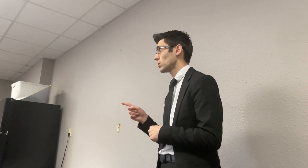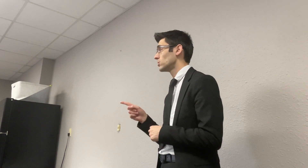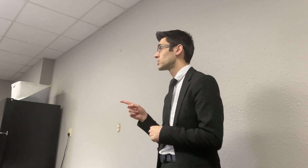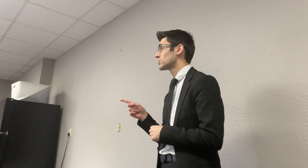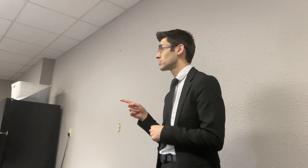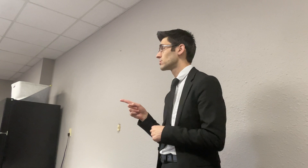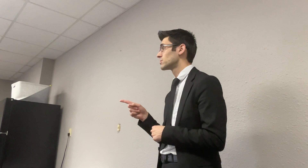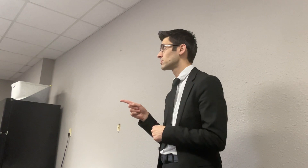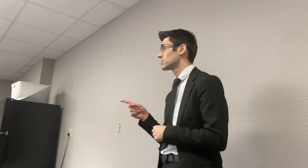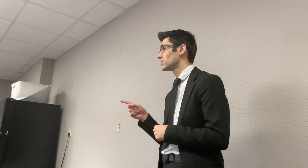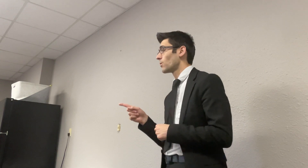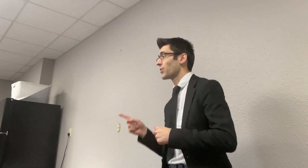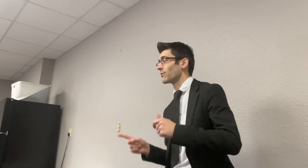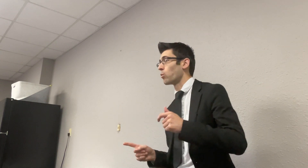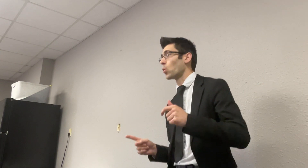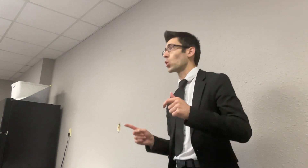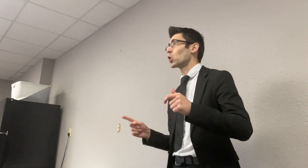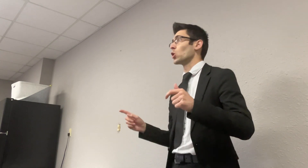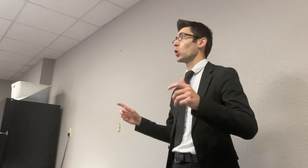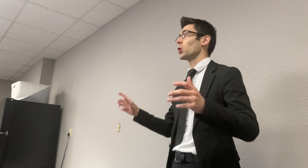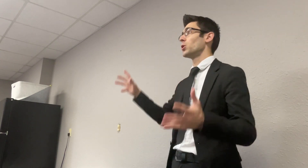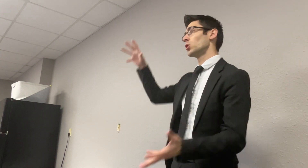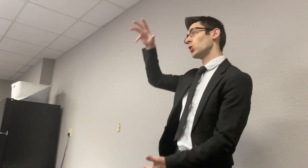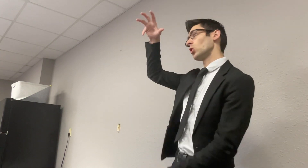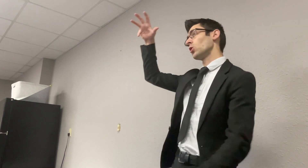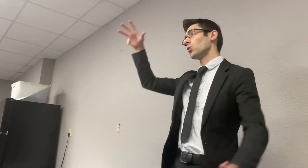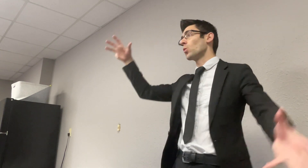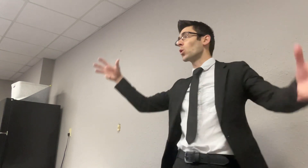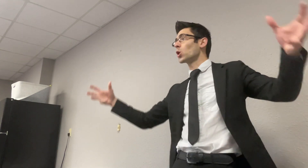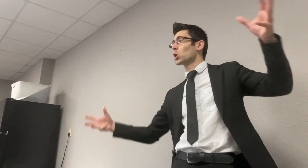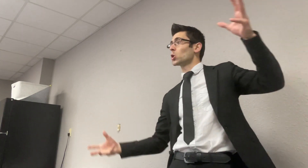Close. Think of world, oh, the world.